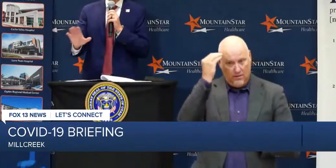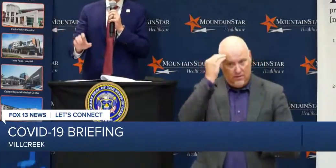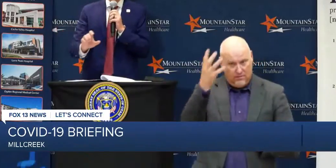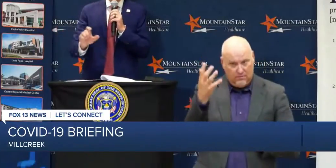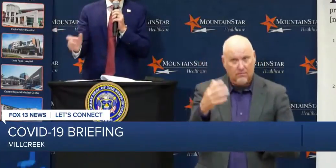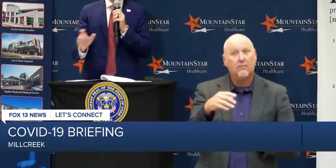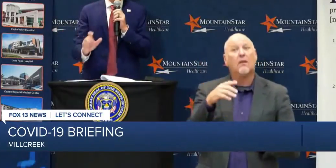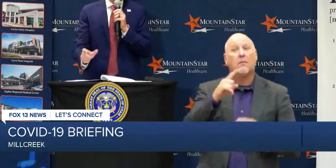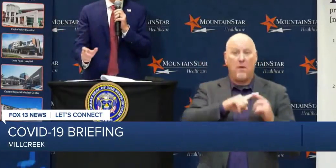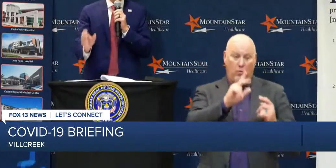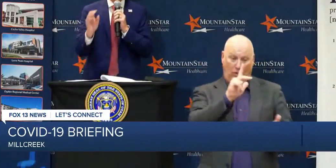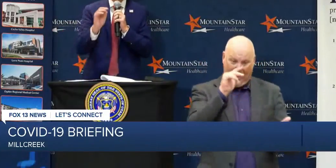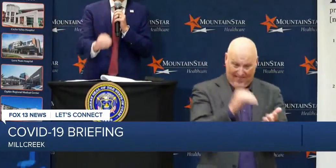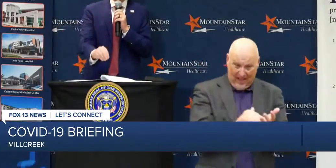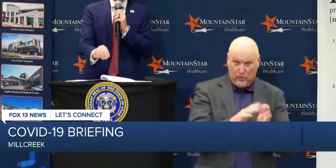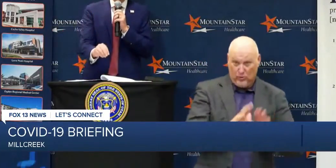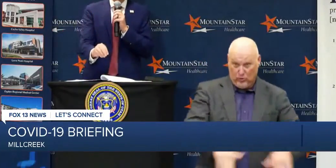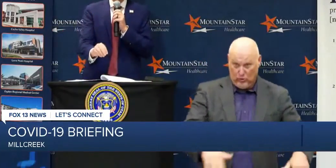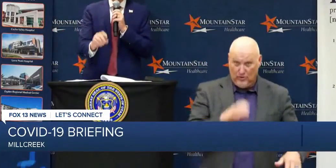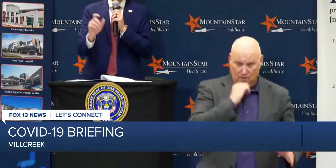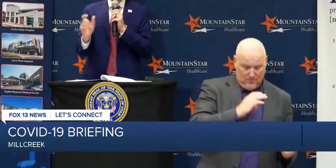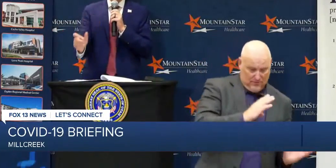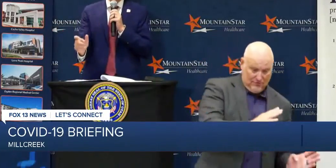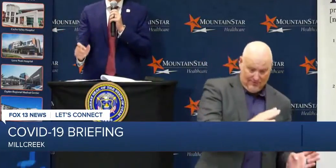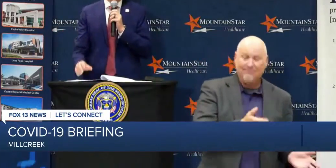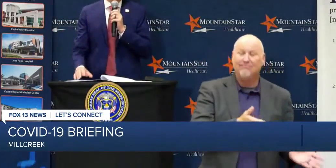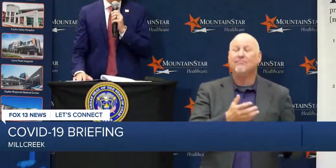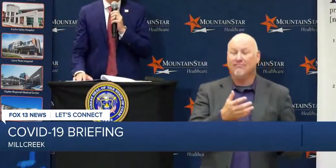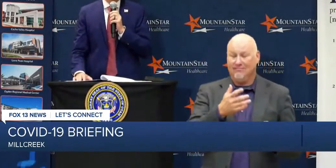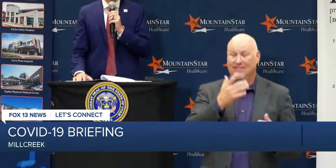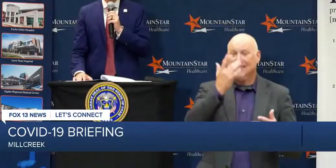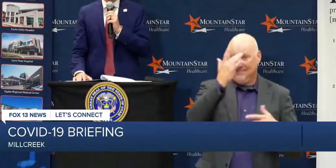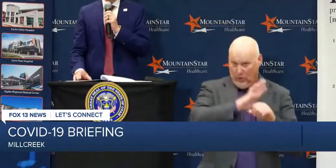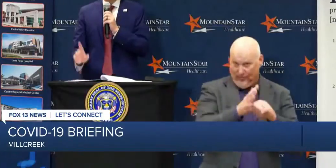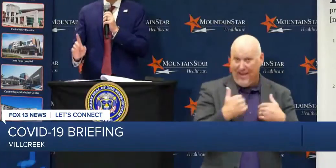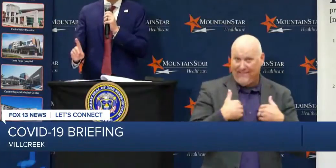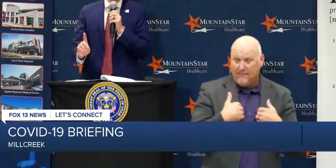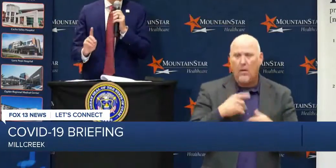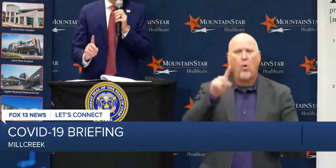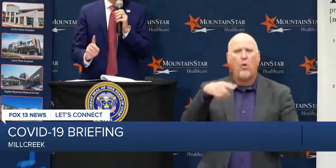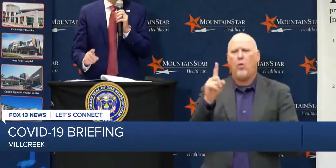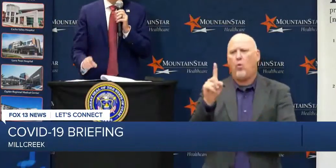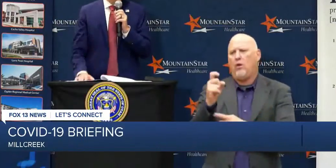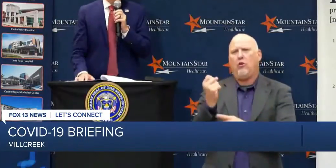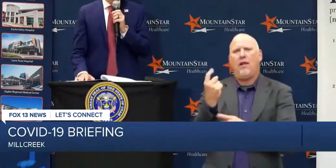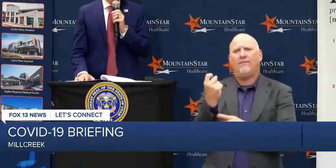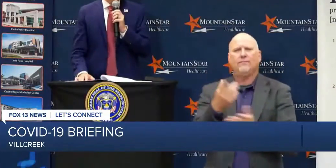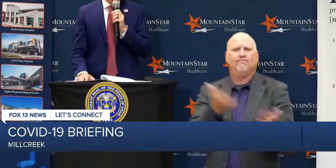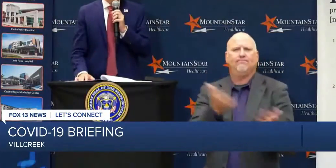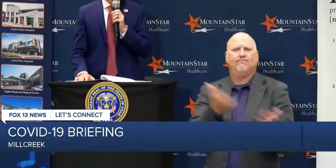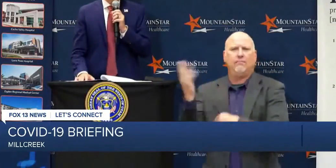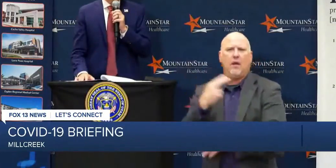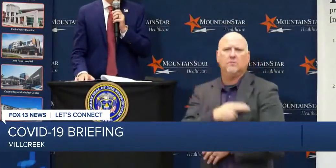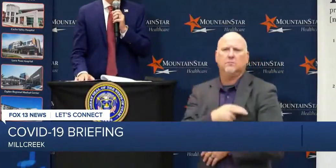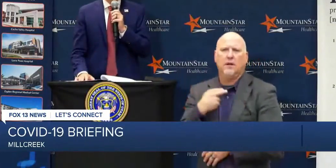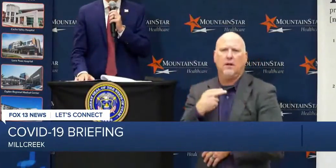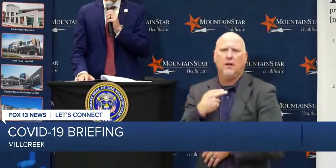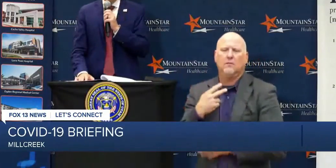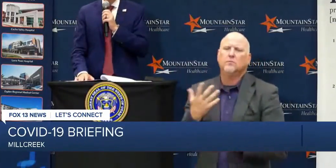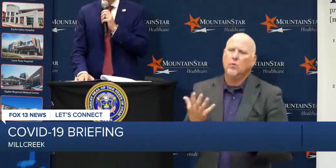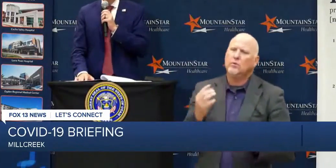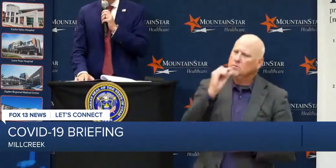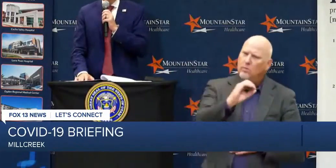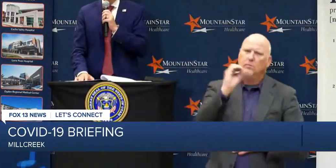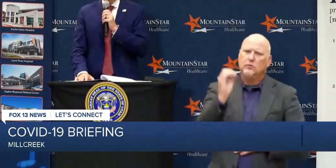you can do the math on the percentages of those who tested positive versus those who were hospitalized. We had one death, ages